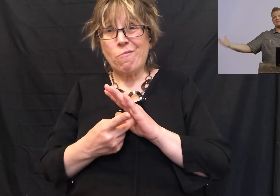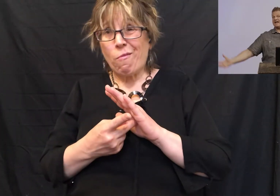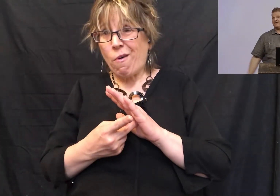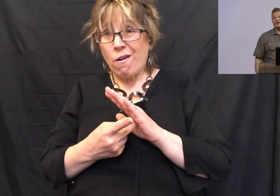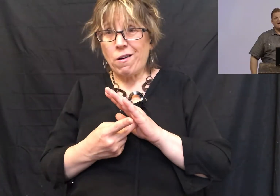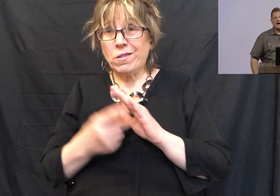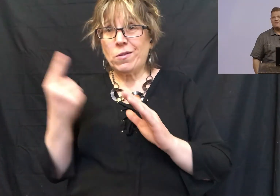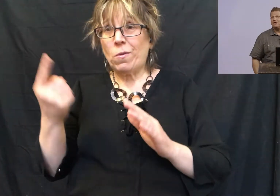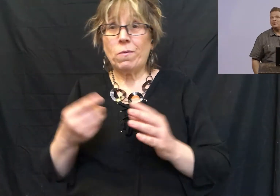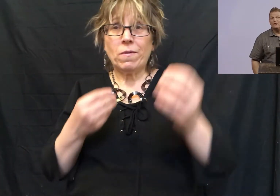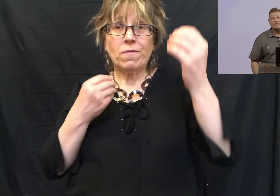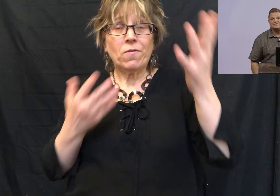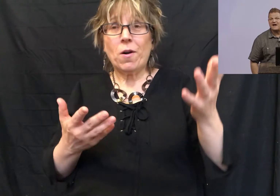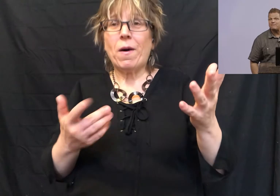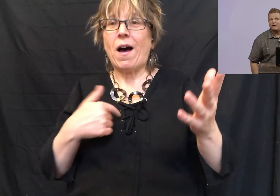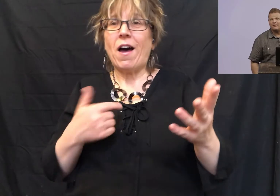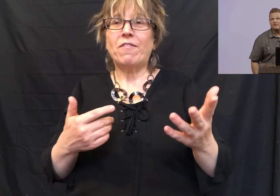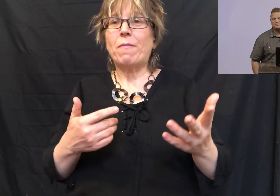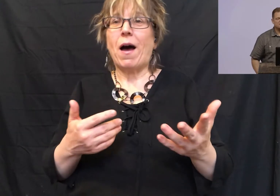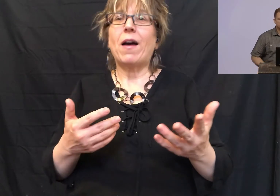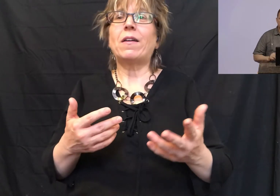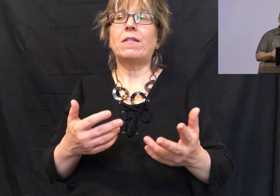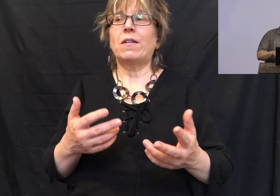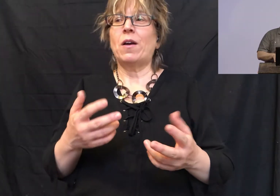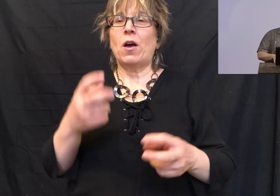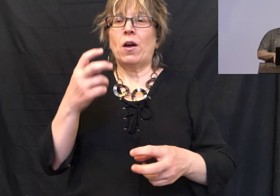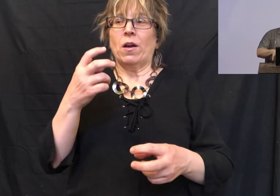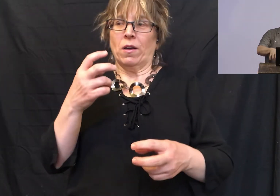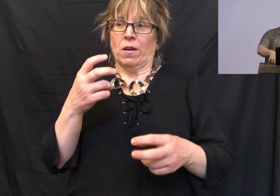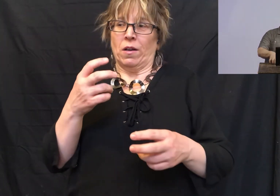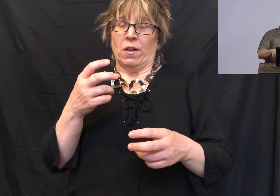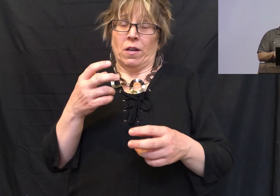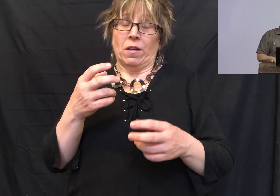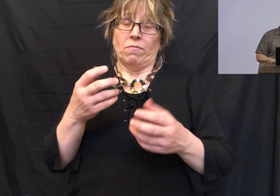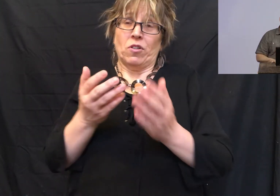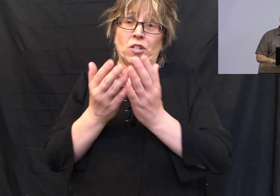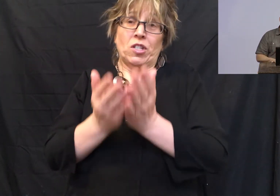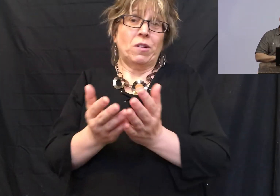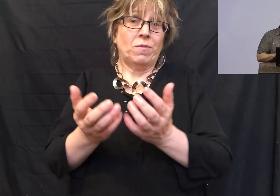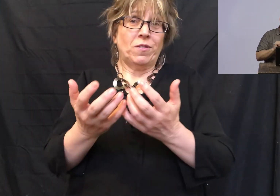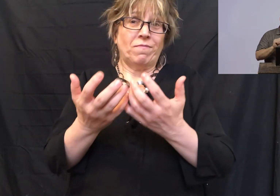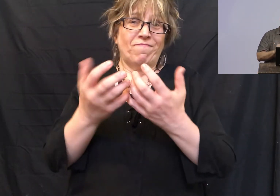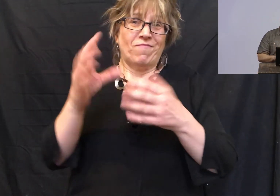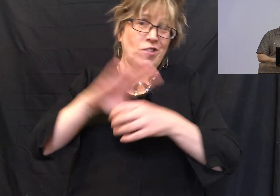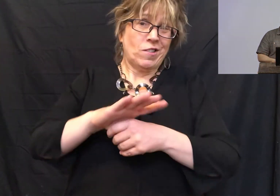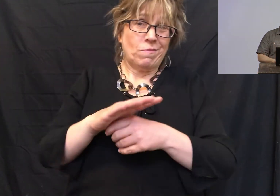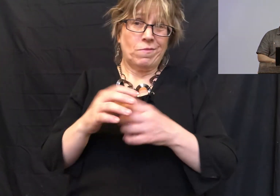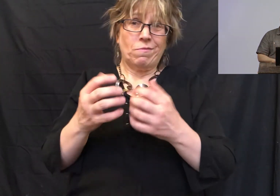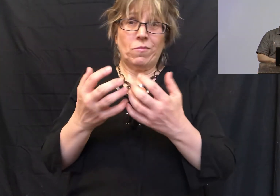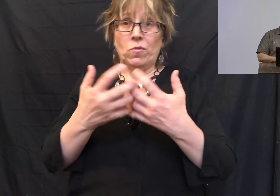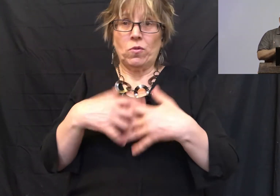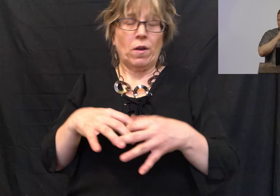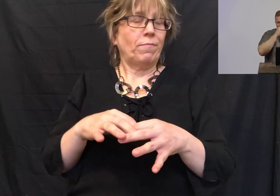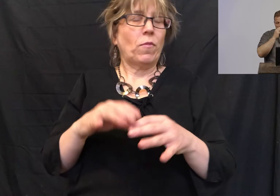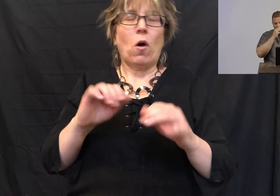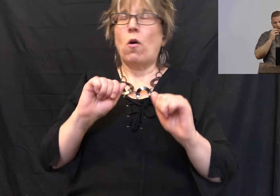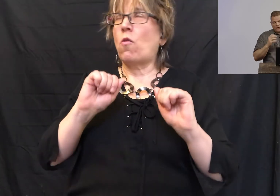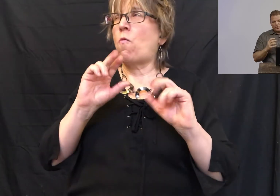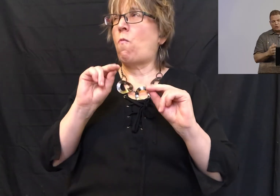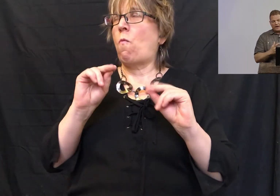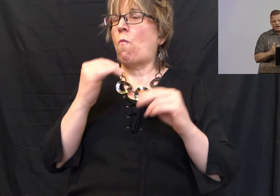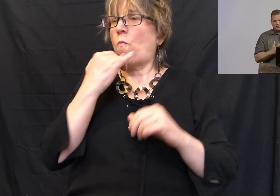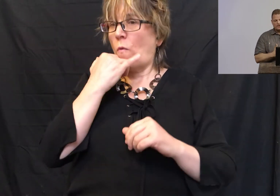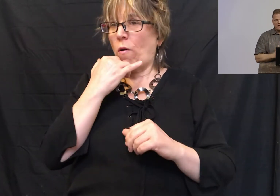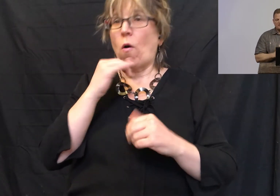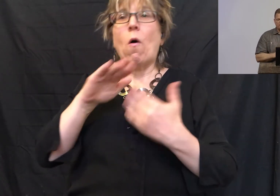ships together. I'm the only one that's got problems. No, it's not true. We all wrestle with stuff. Every single one of us. So,